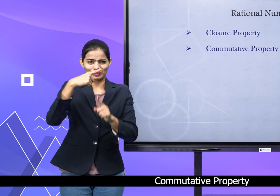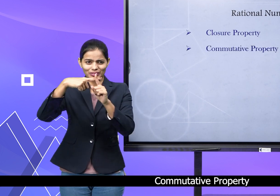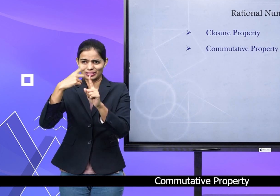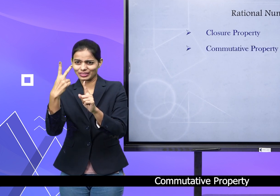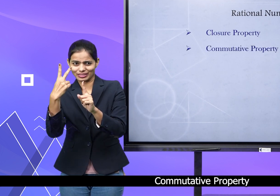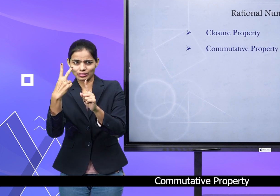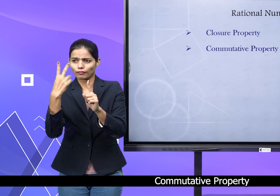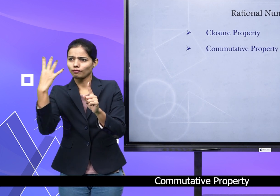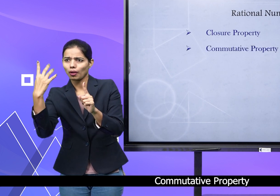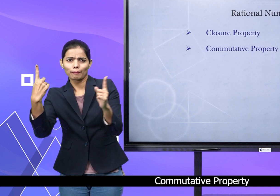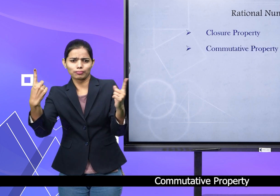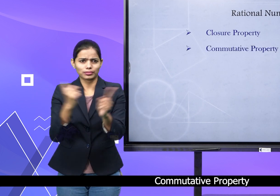commutative property,